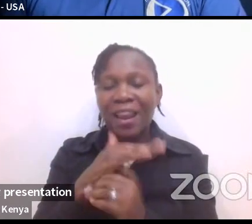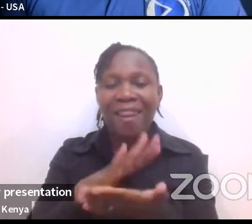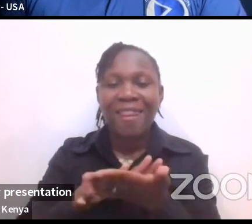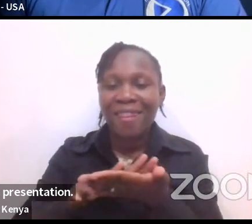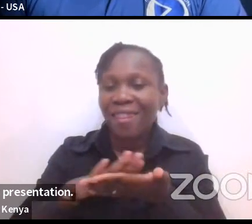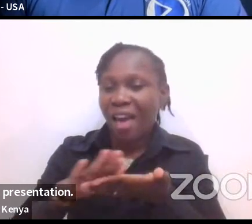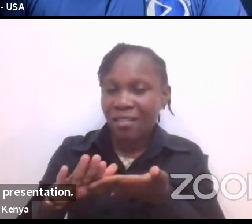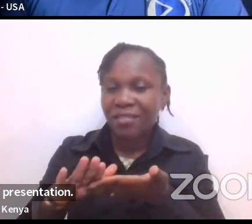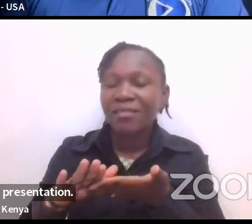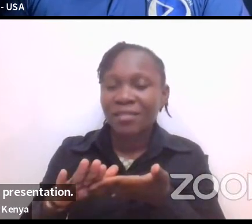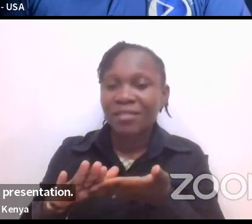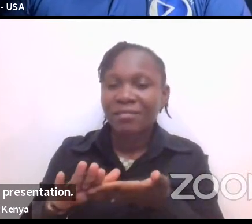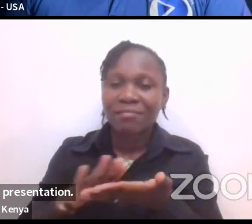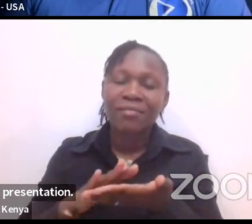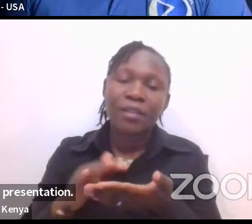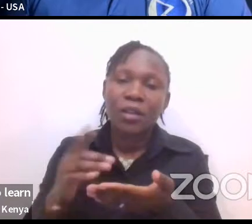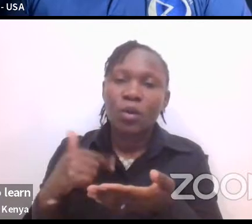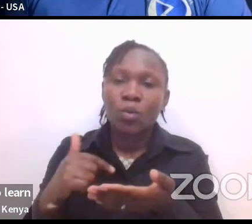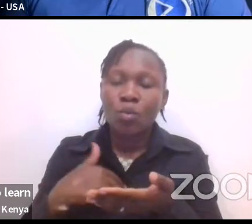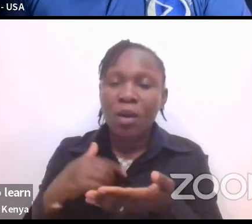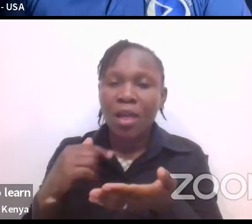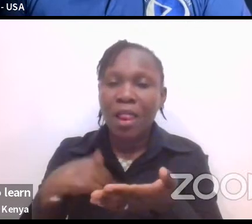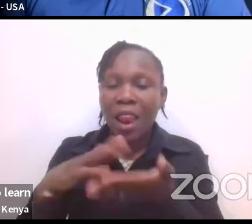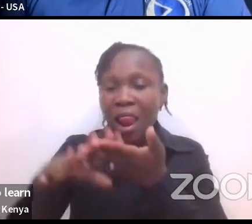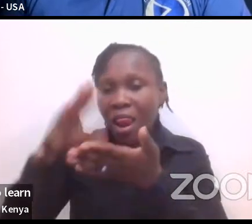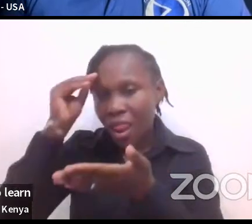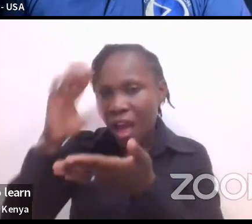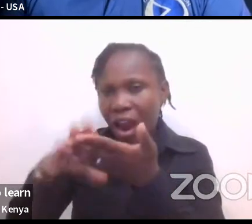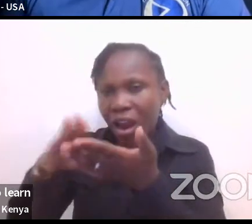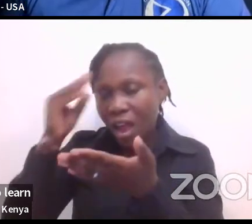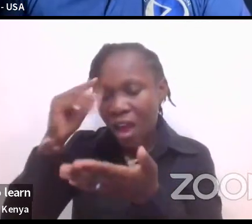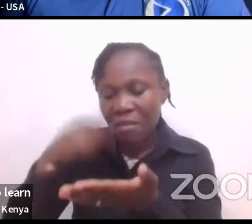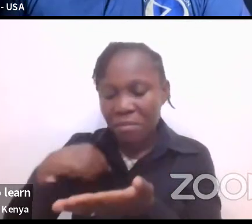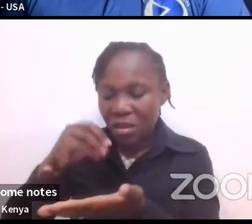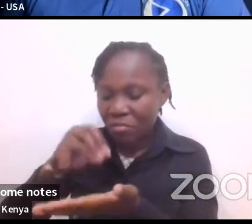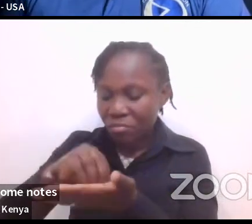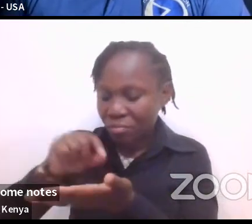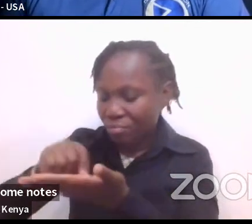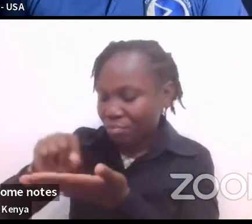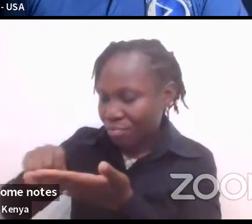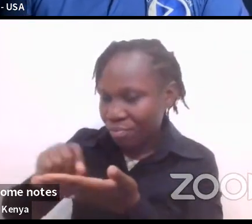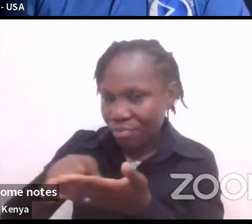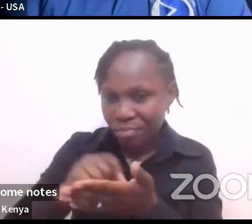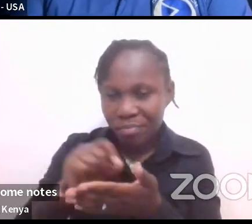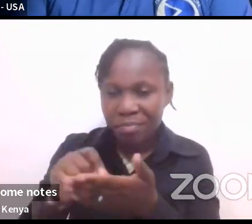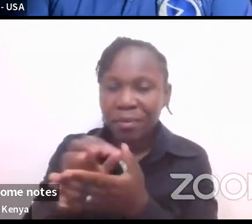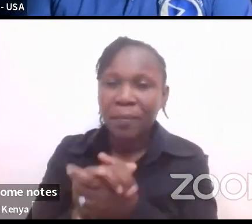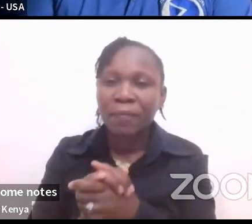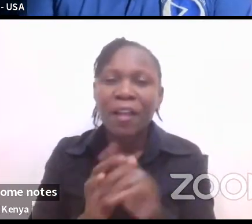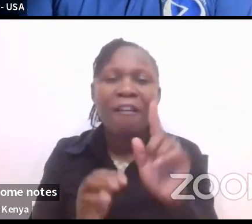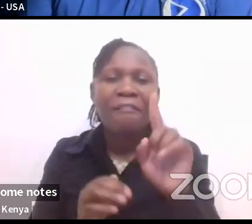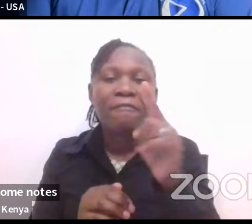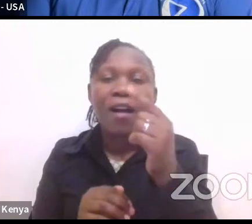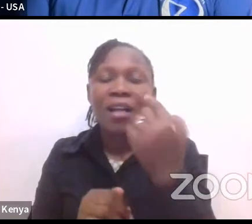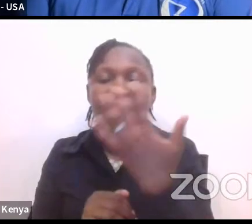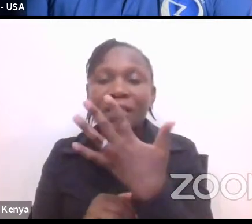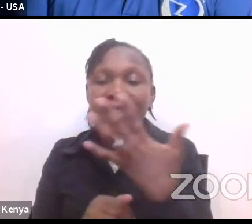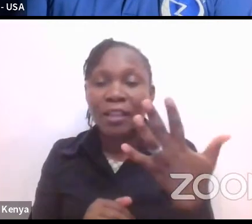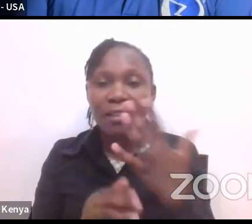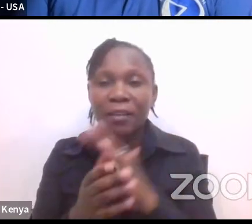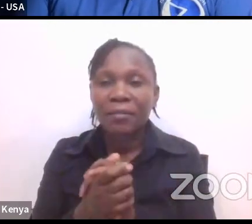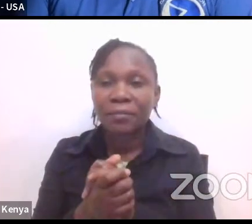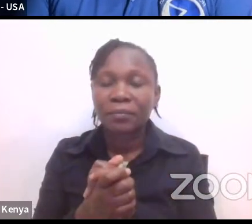few things, and I took down some notes. So my first note is